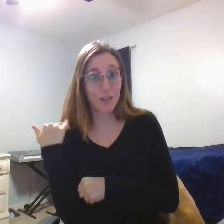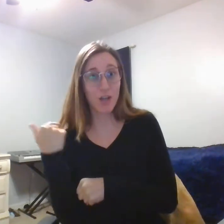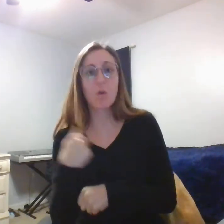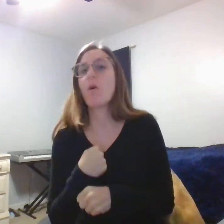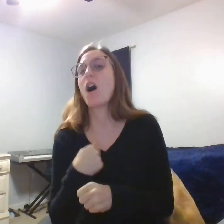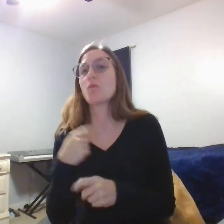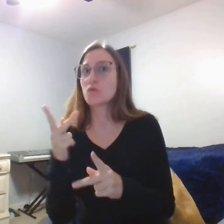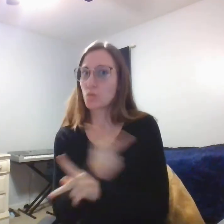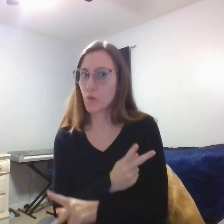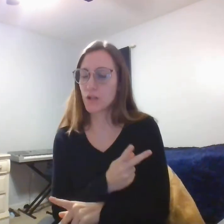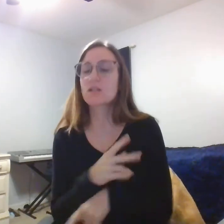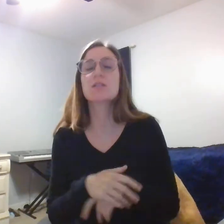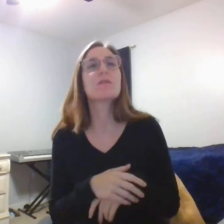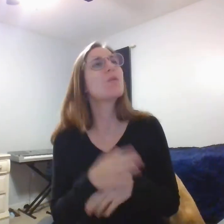good place.